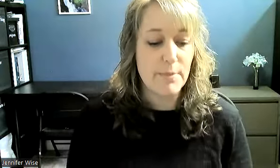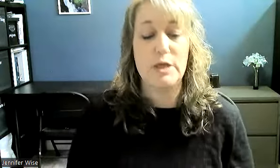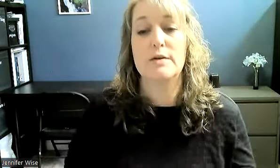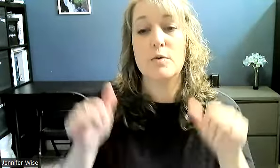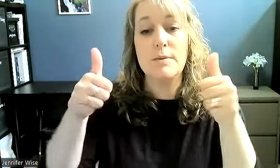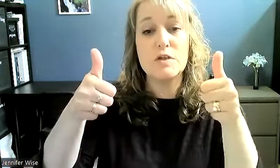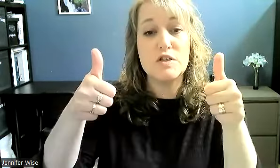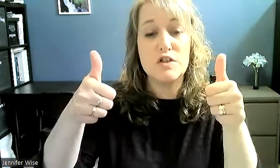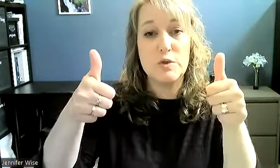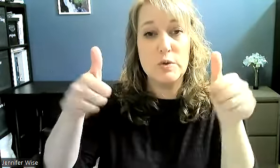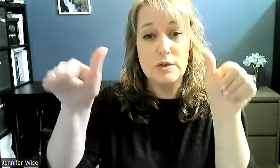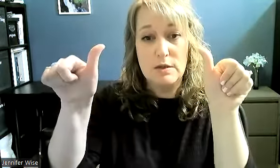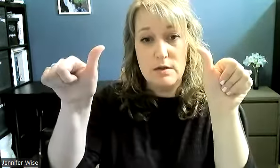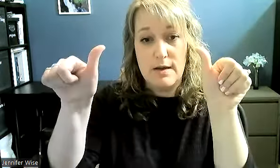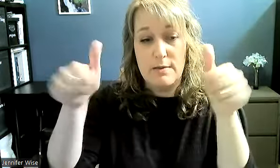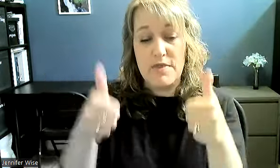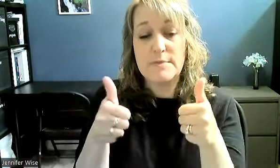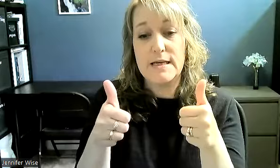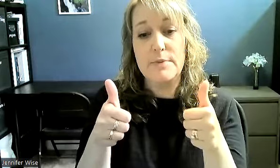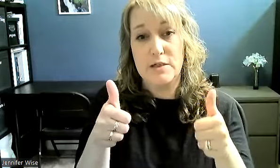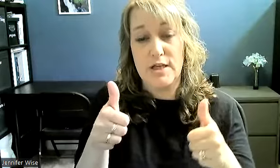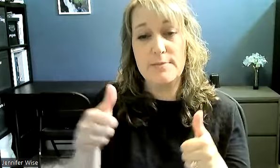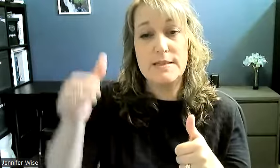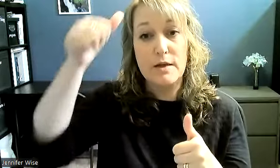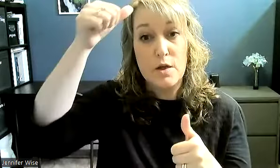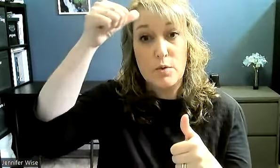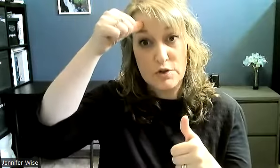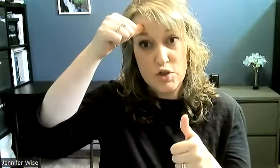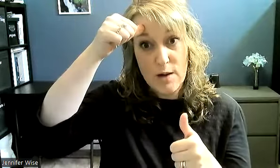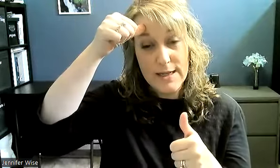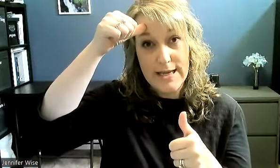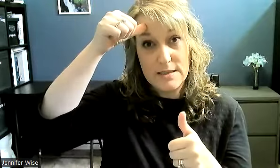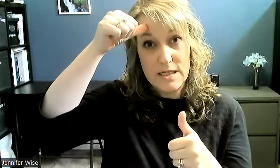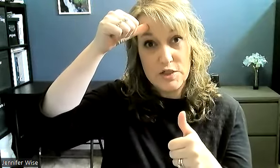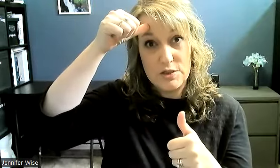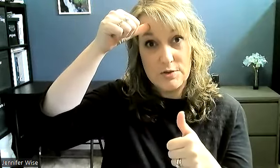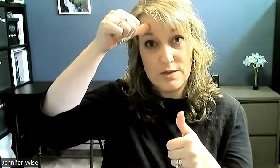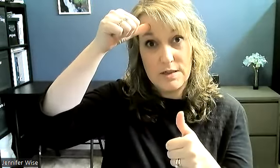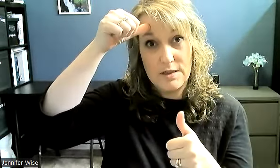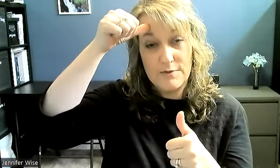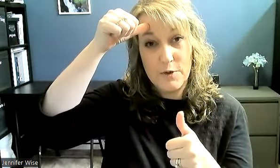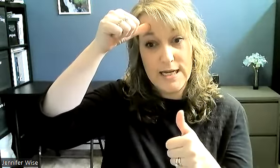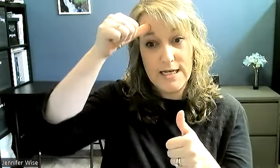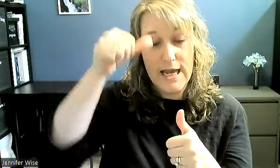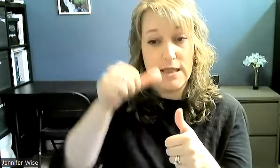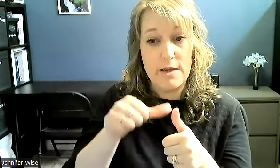remember. Remember is 2 thumbs up hand shapes. With your dominant hand, touch your forehead and then your